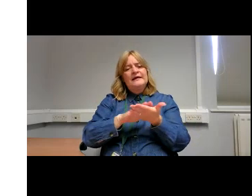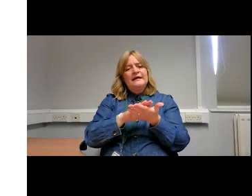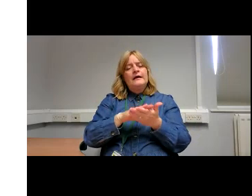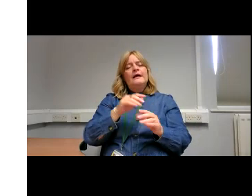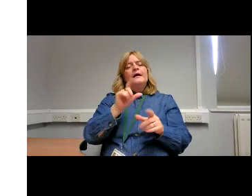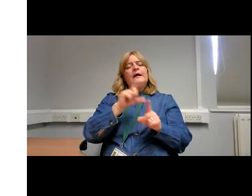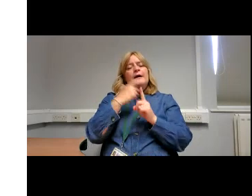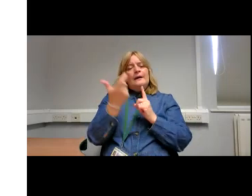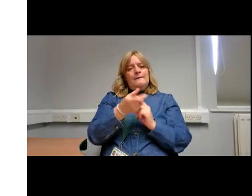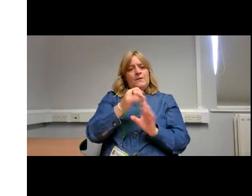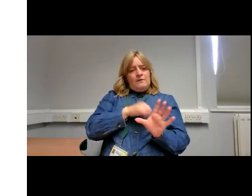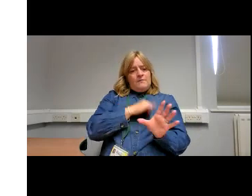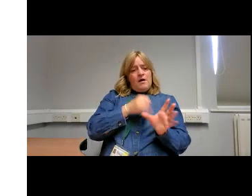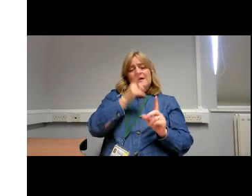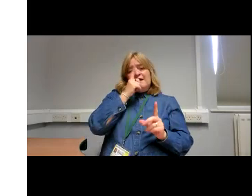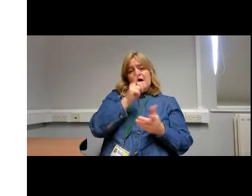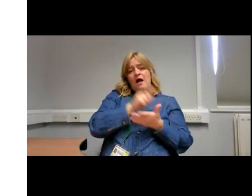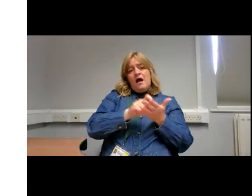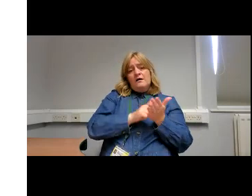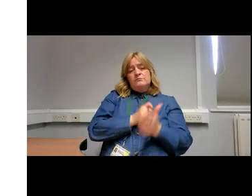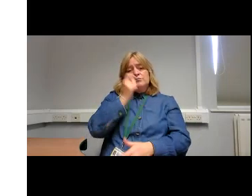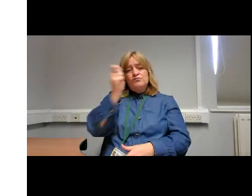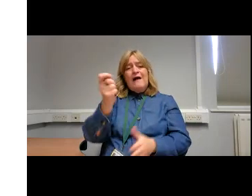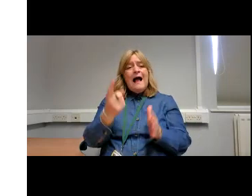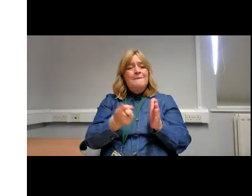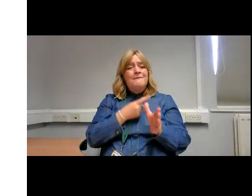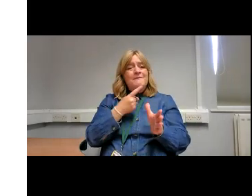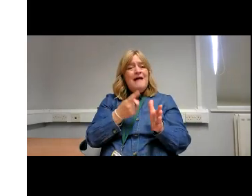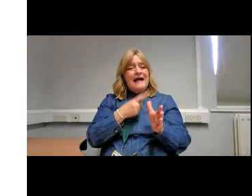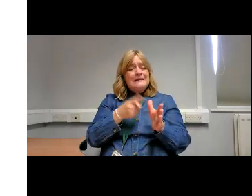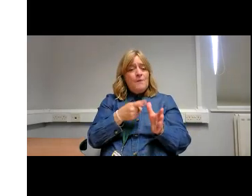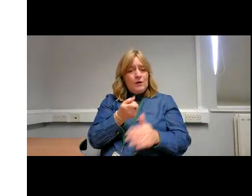an antibiotic if appropriate or other treatment